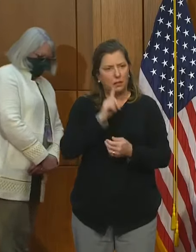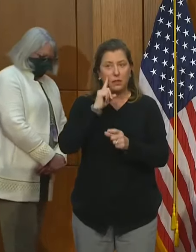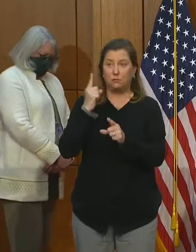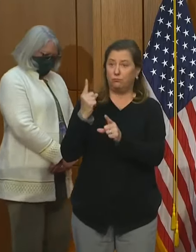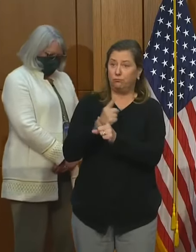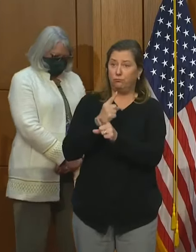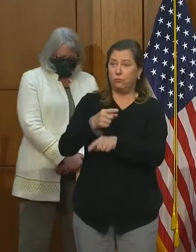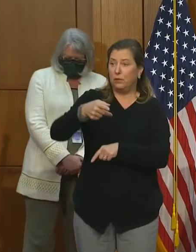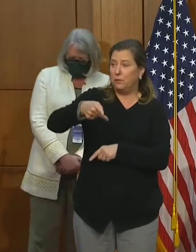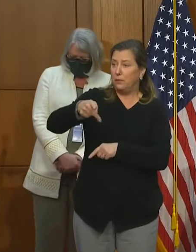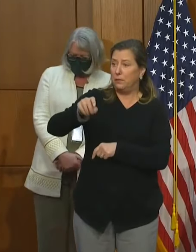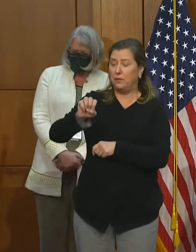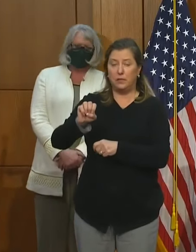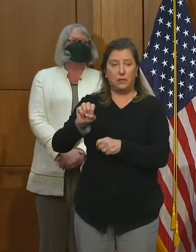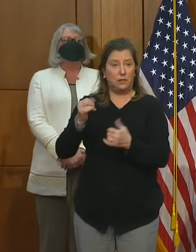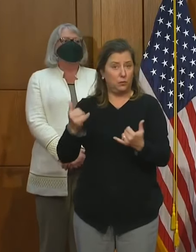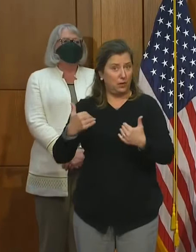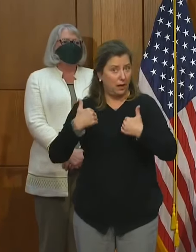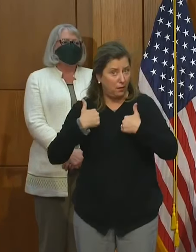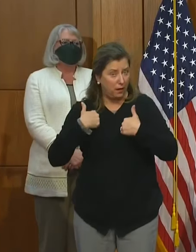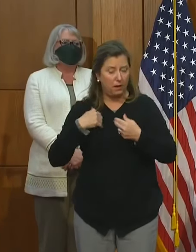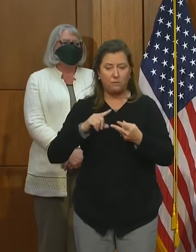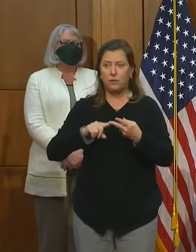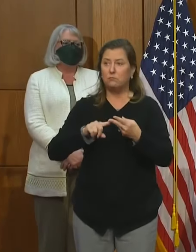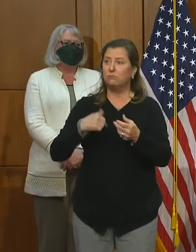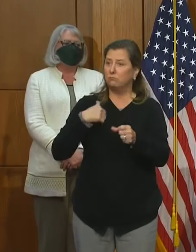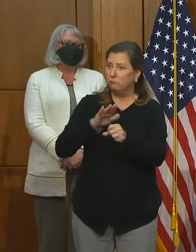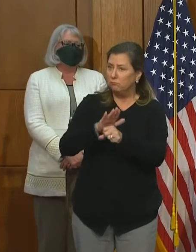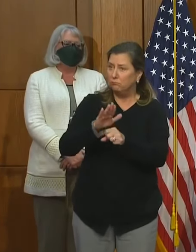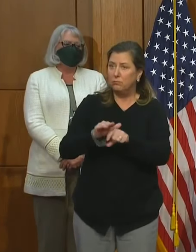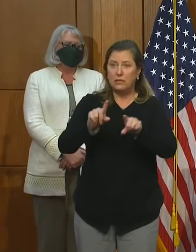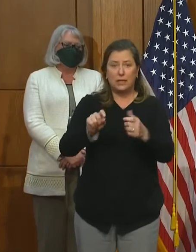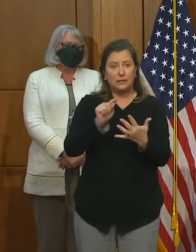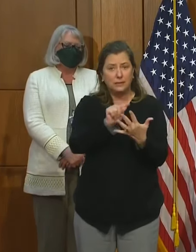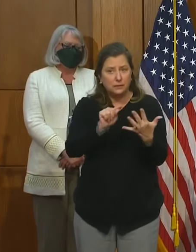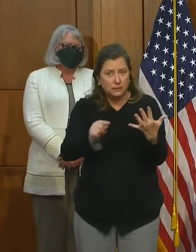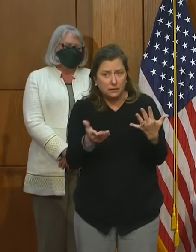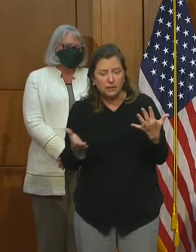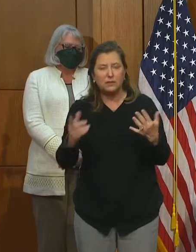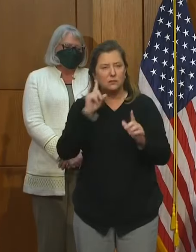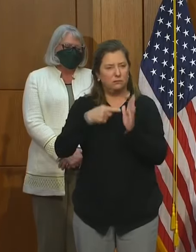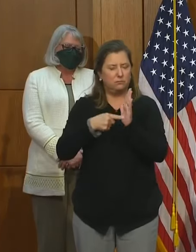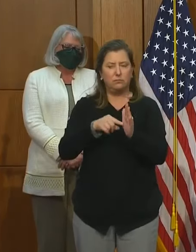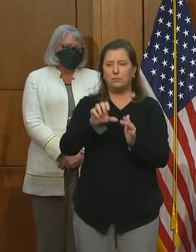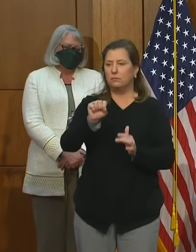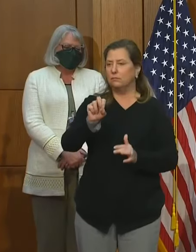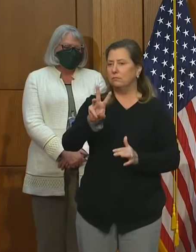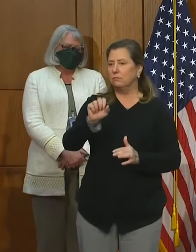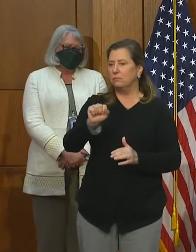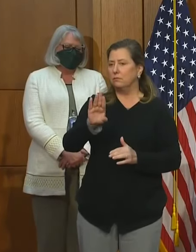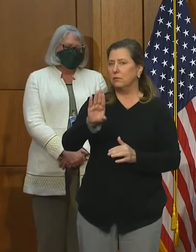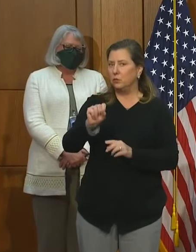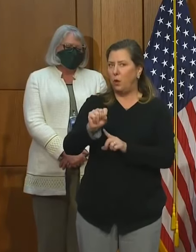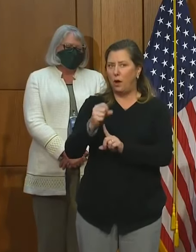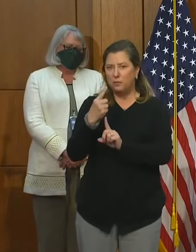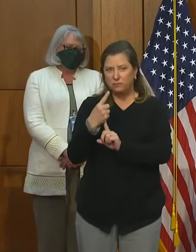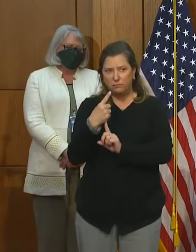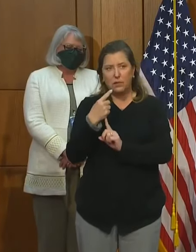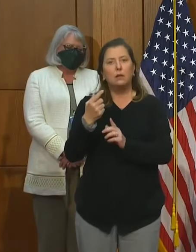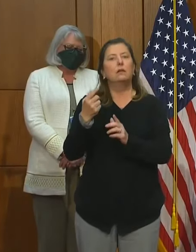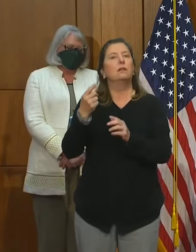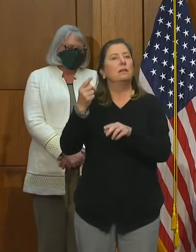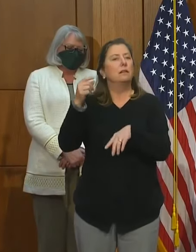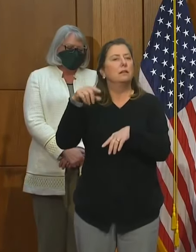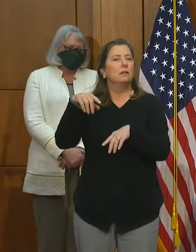PPE that we have now, the adequate testing supplies, particularly the swabs, that both of which governors have